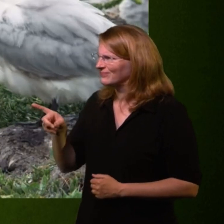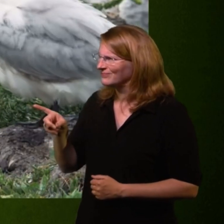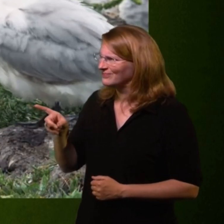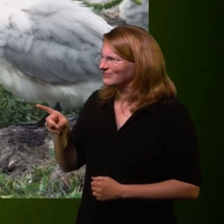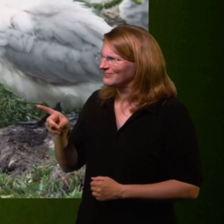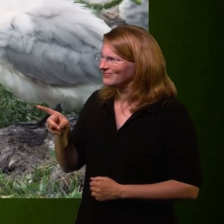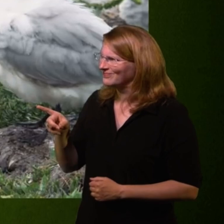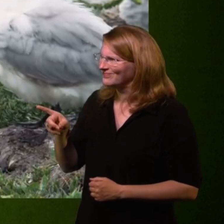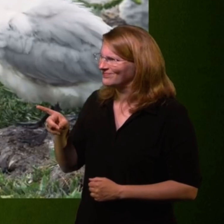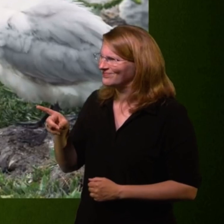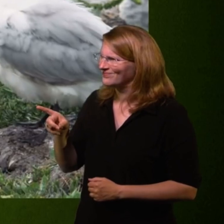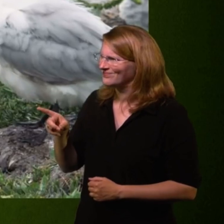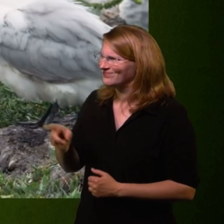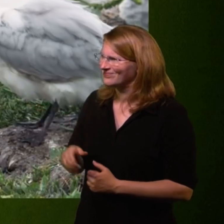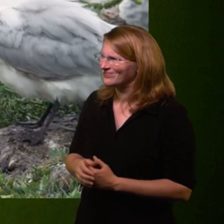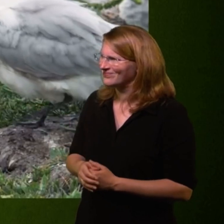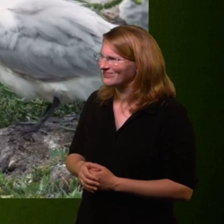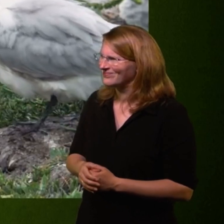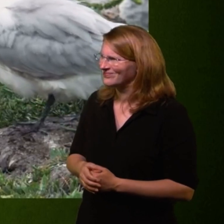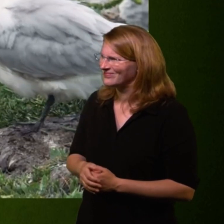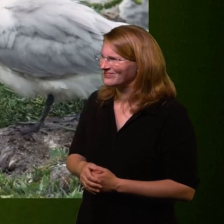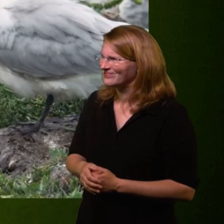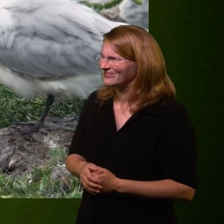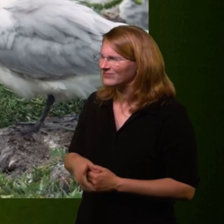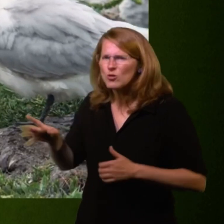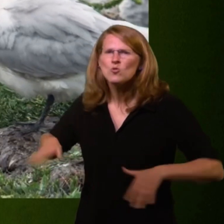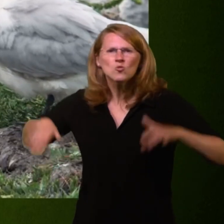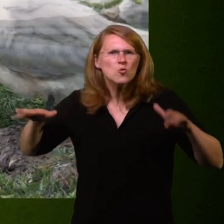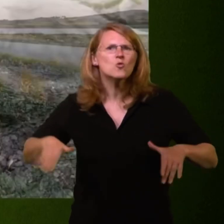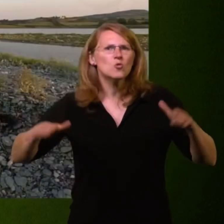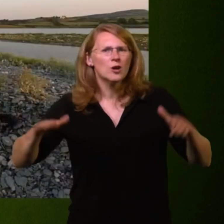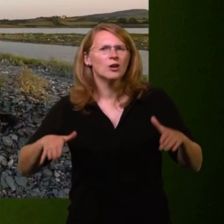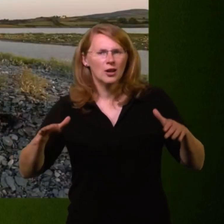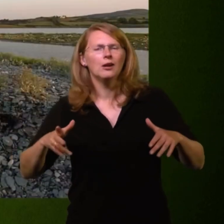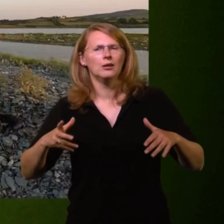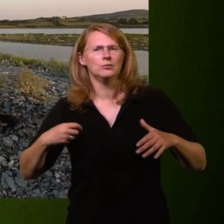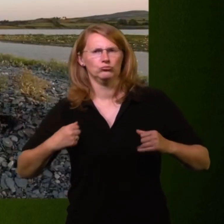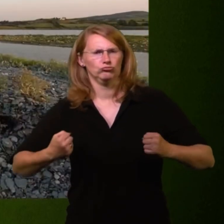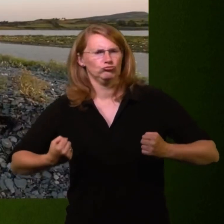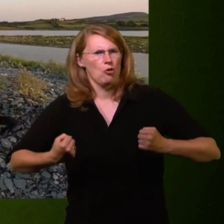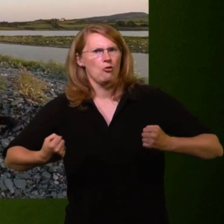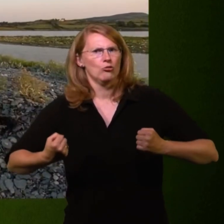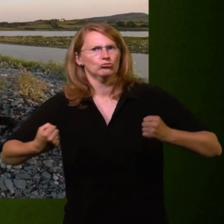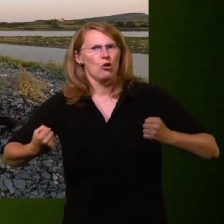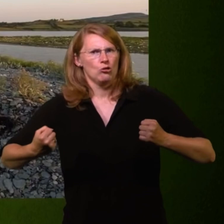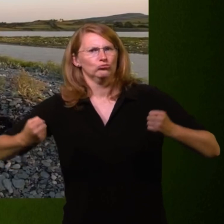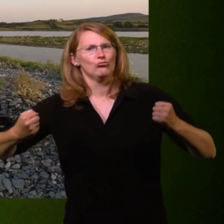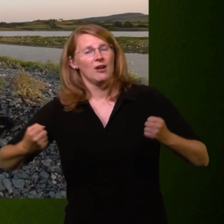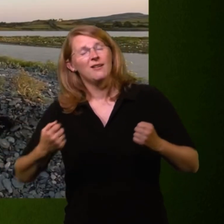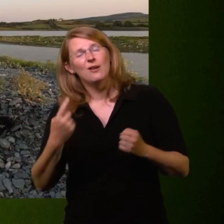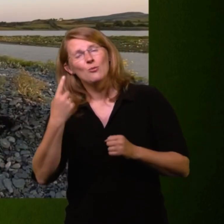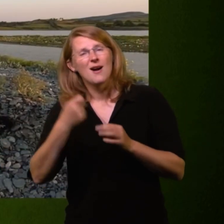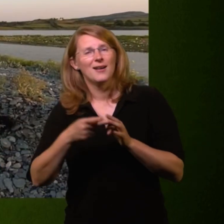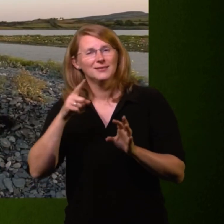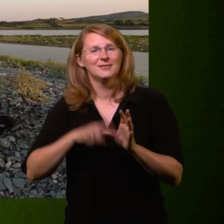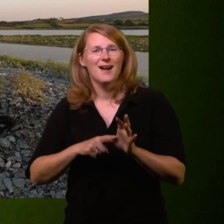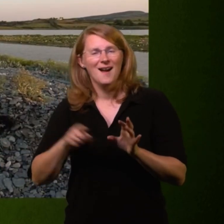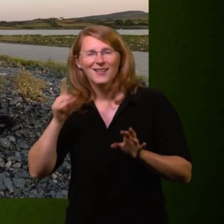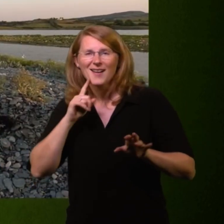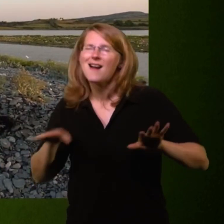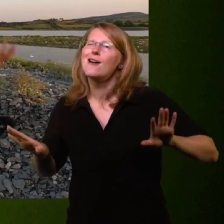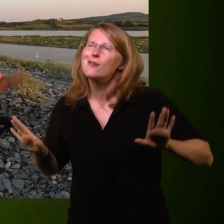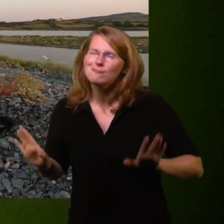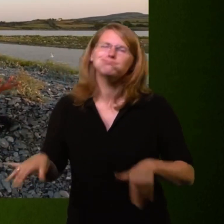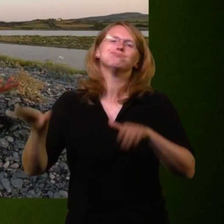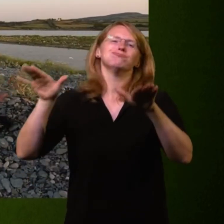watch. Really amazing to see these chicks starting to stretch their wings, getting stronger, and hoping, of course, one